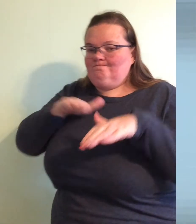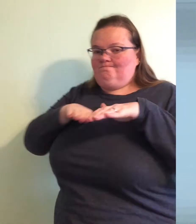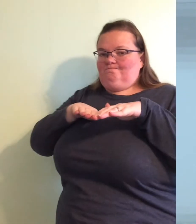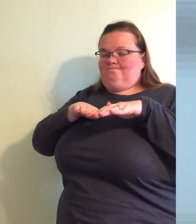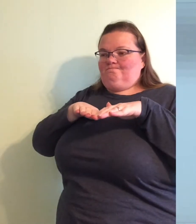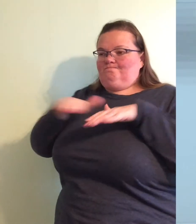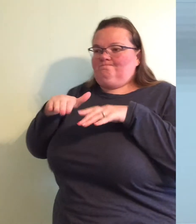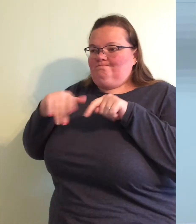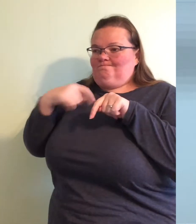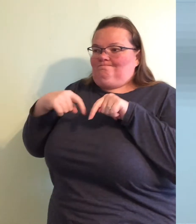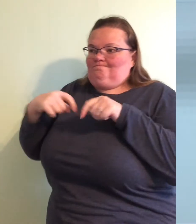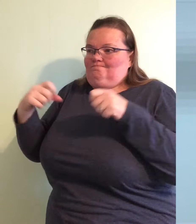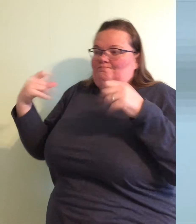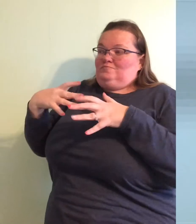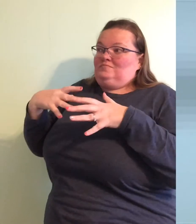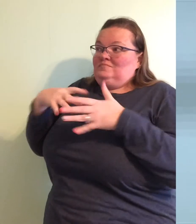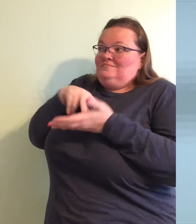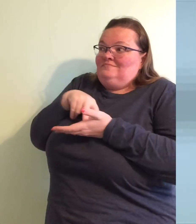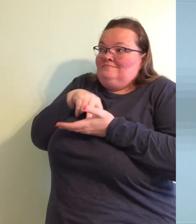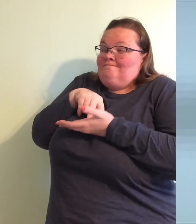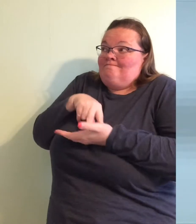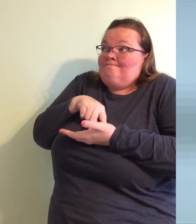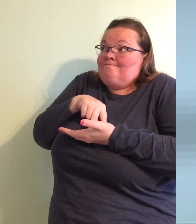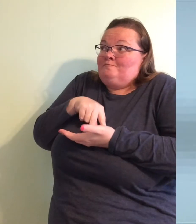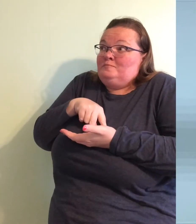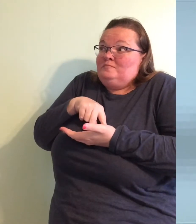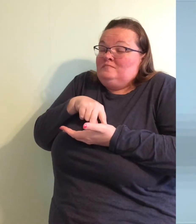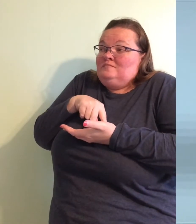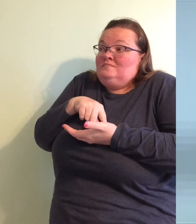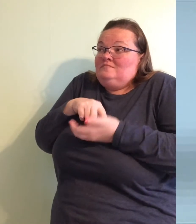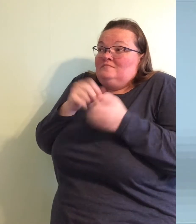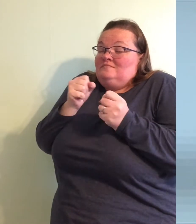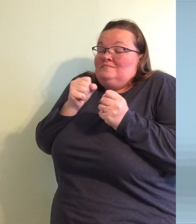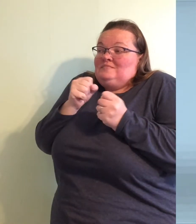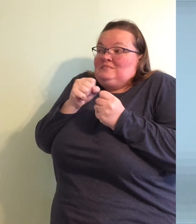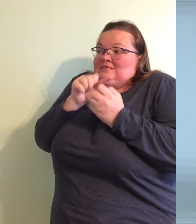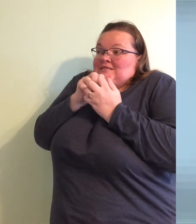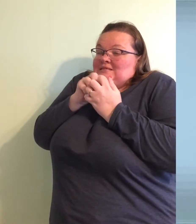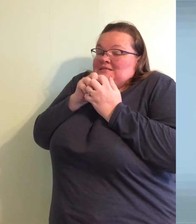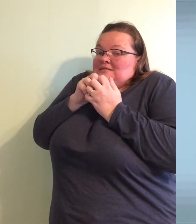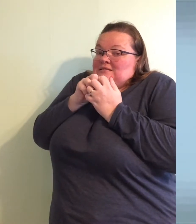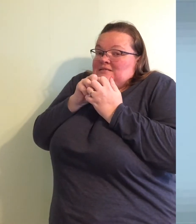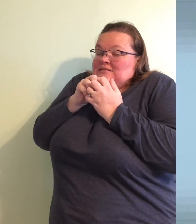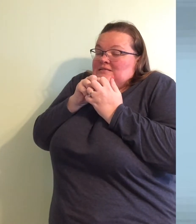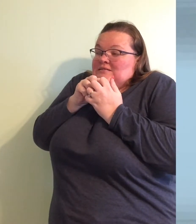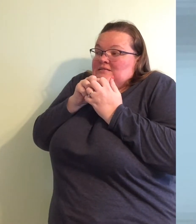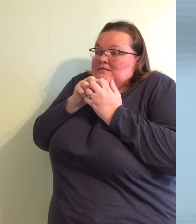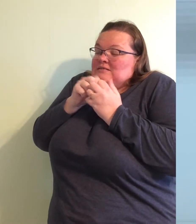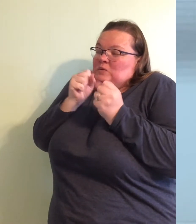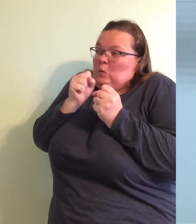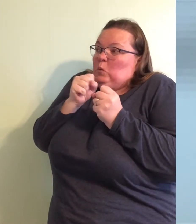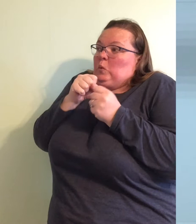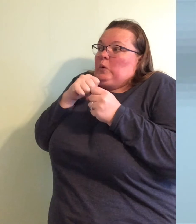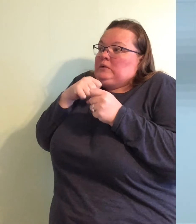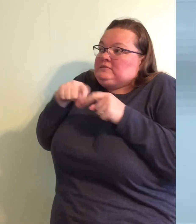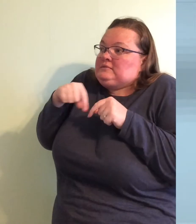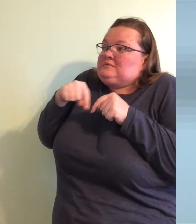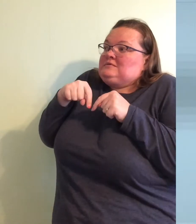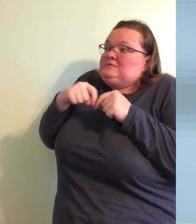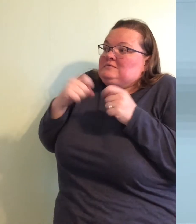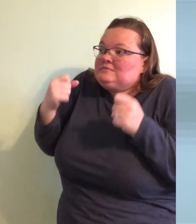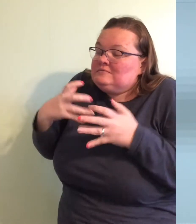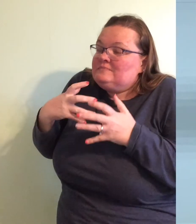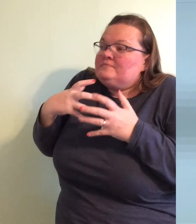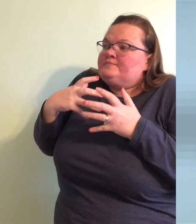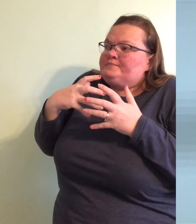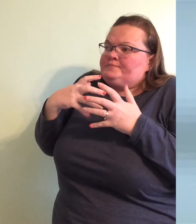with his knees knocking together. He stood there so long that his teeth would have been chattering with cold, even if they had not been chattering